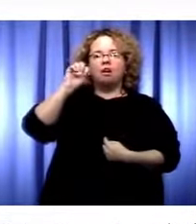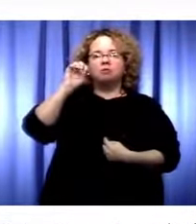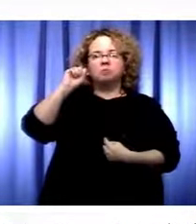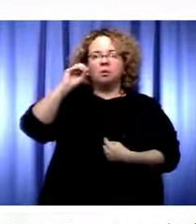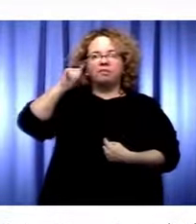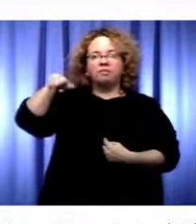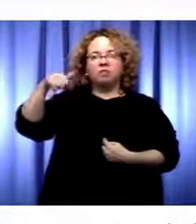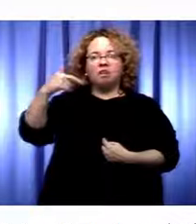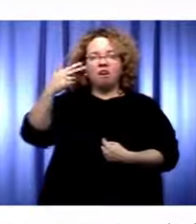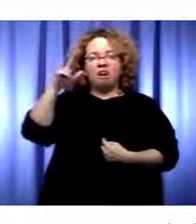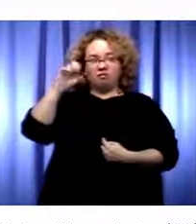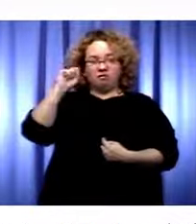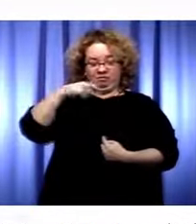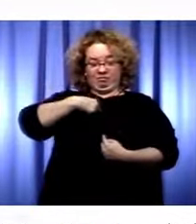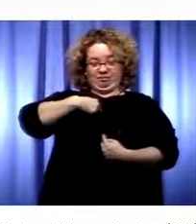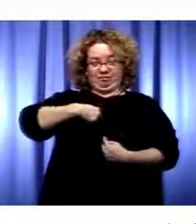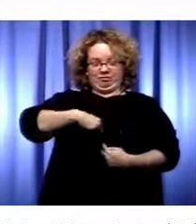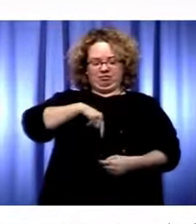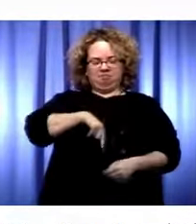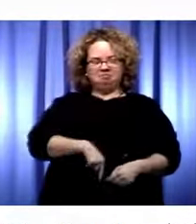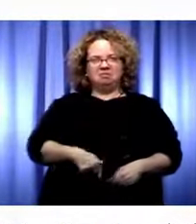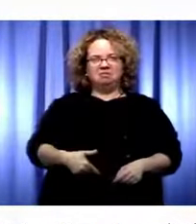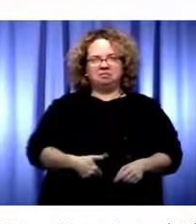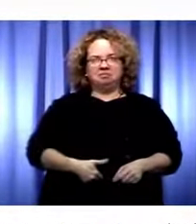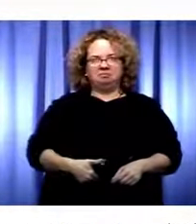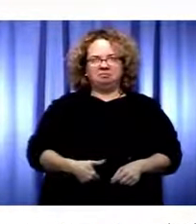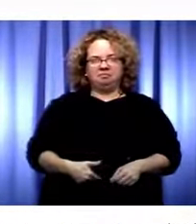down the esophagus and into the stomach.